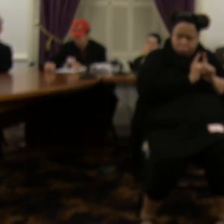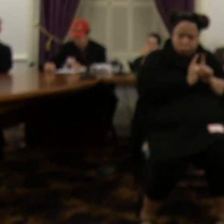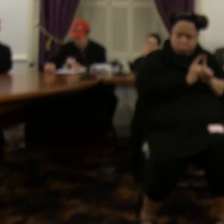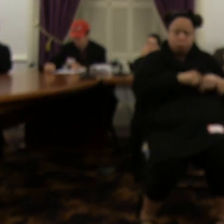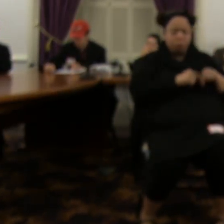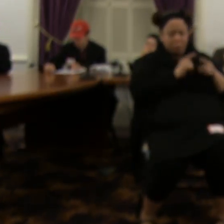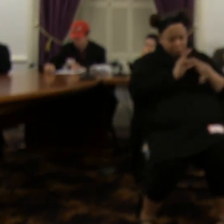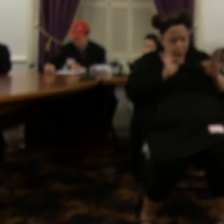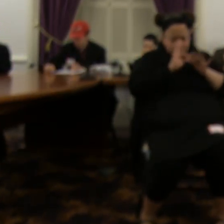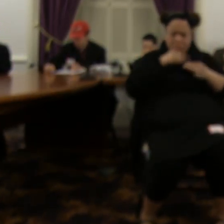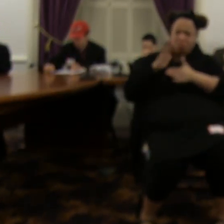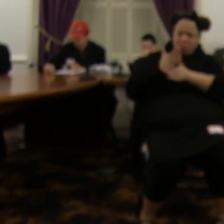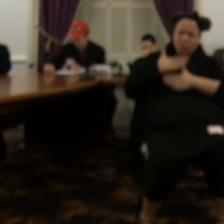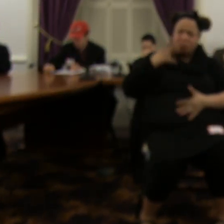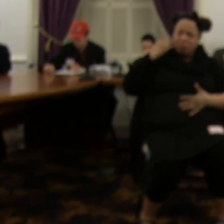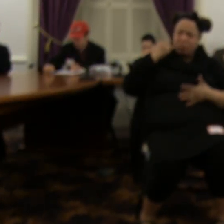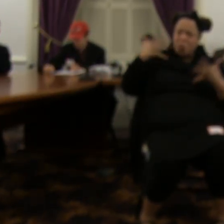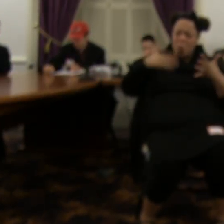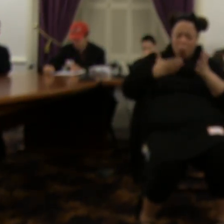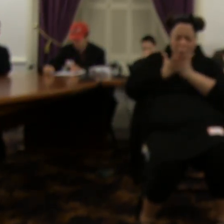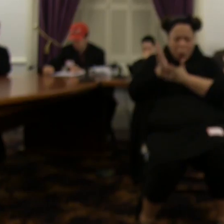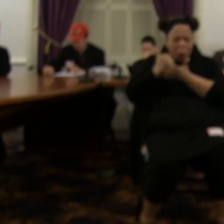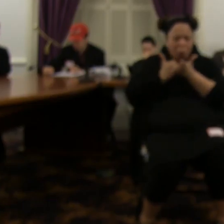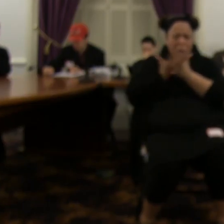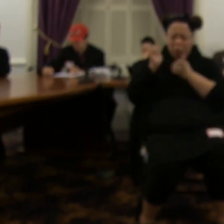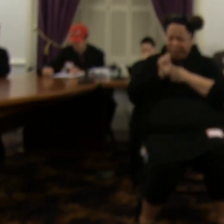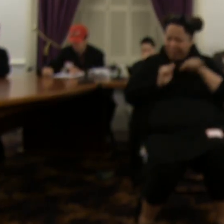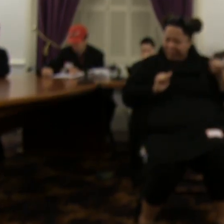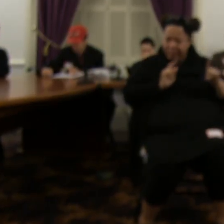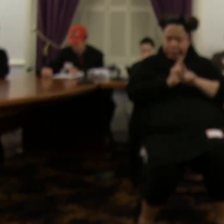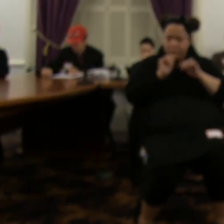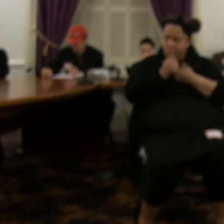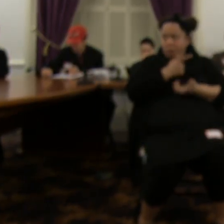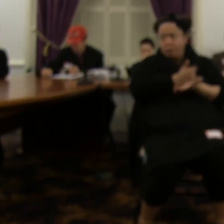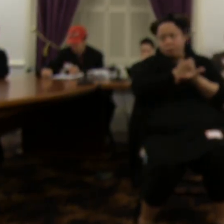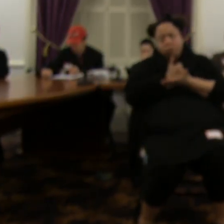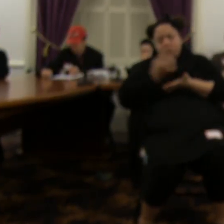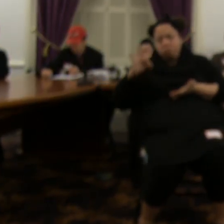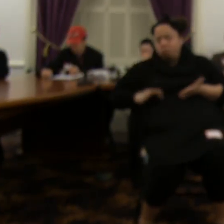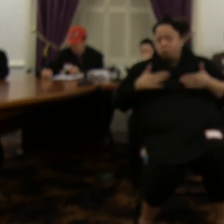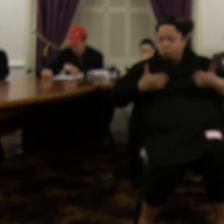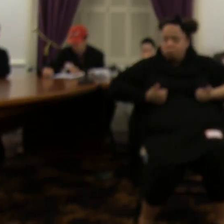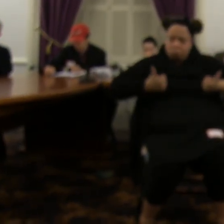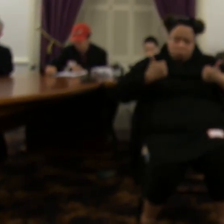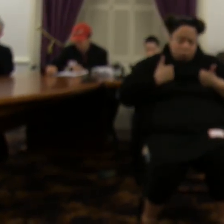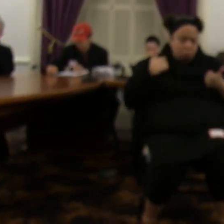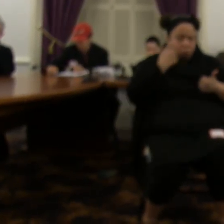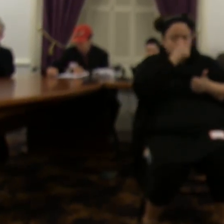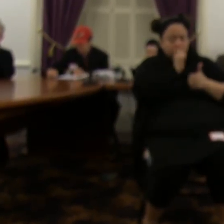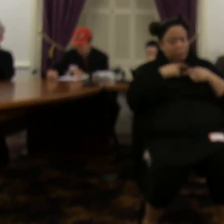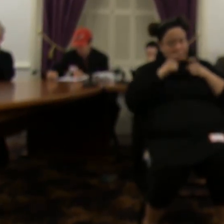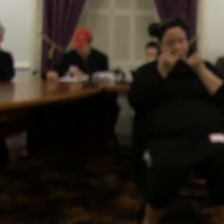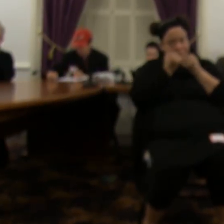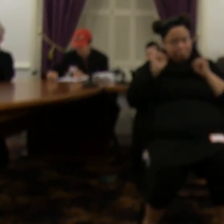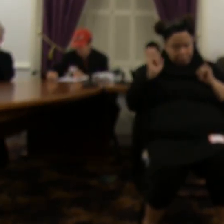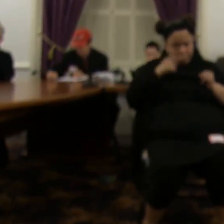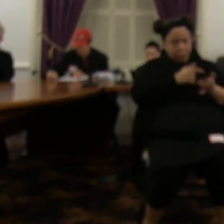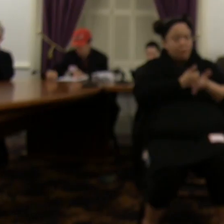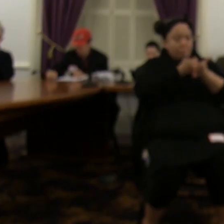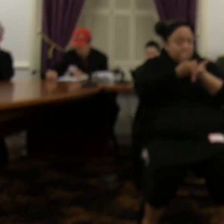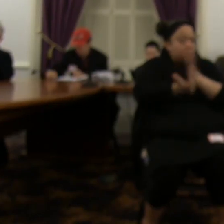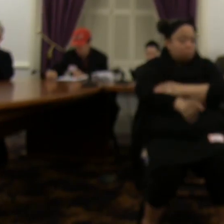people will be around, you can help make introductions. If you talk to them, Please talk to them about